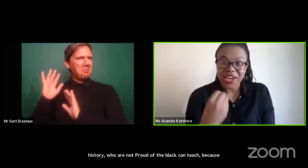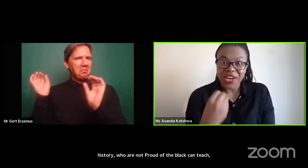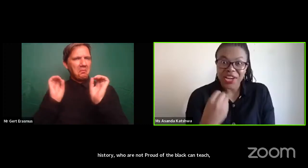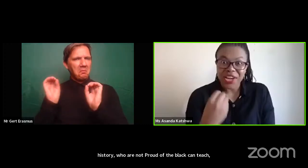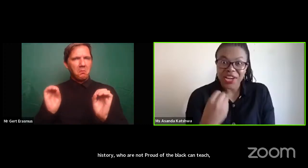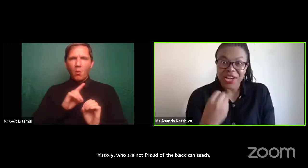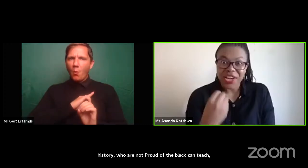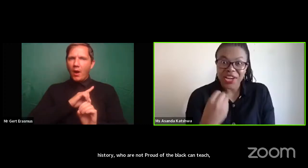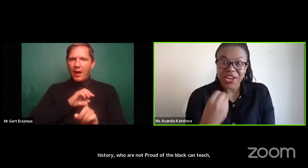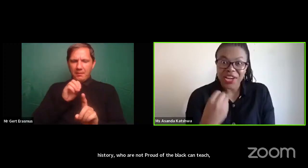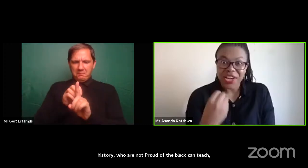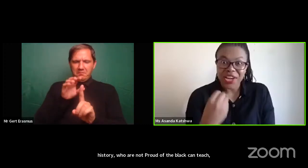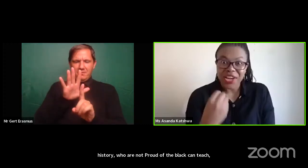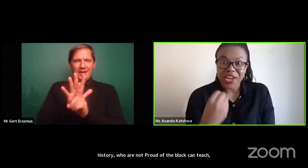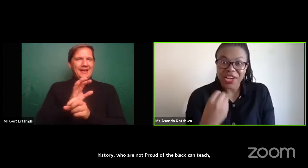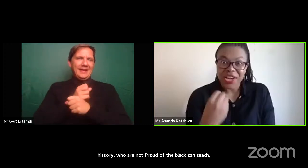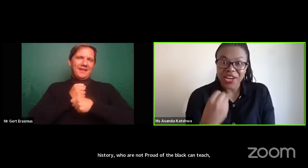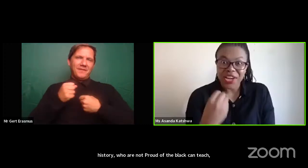exposed to it.